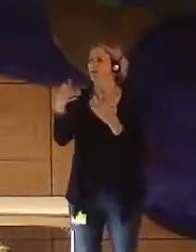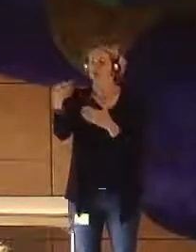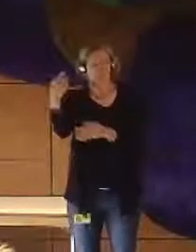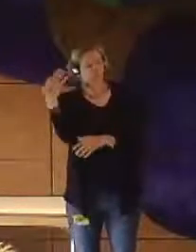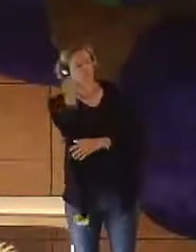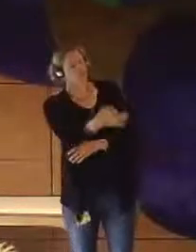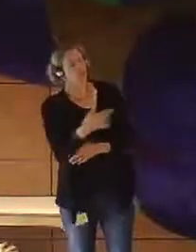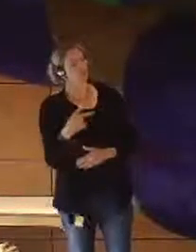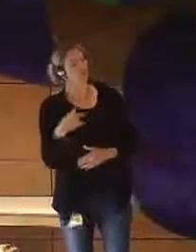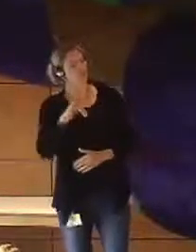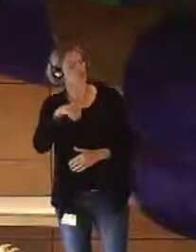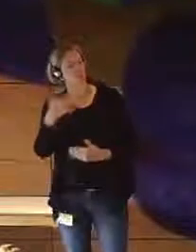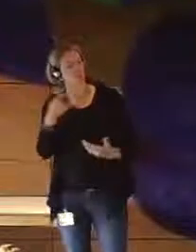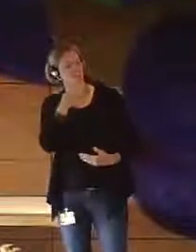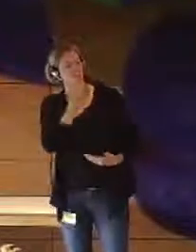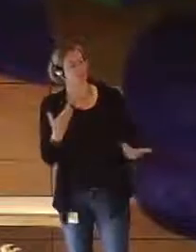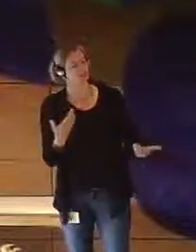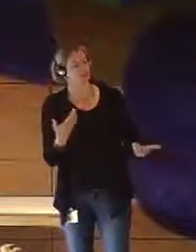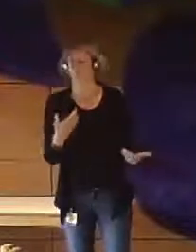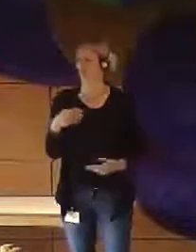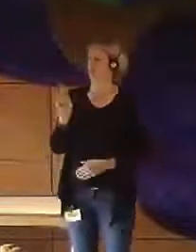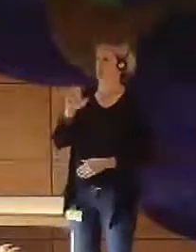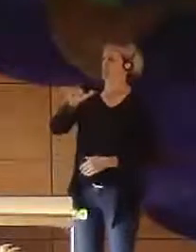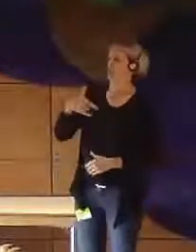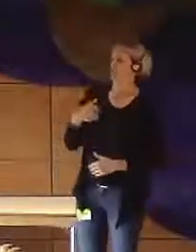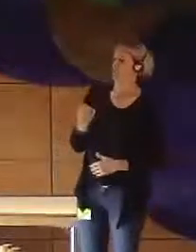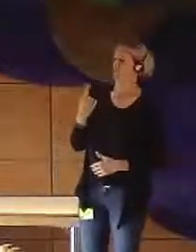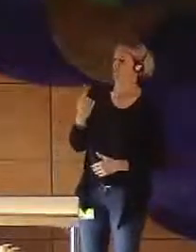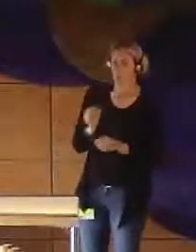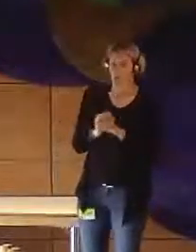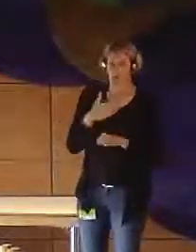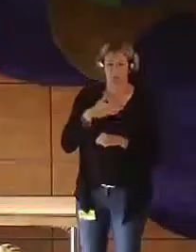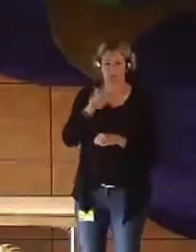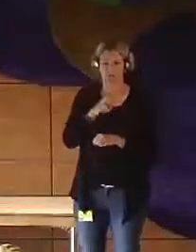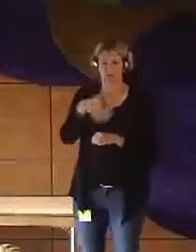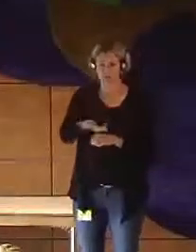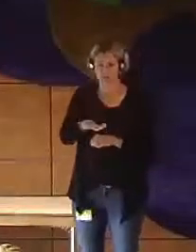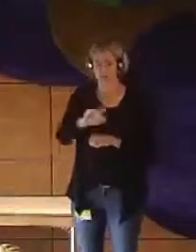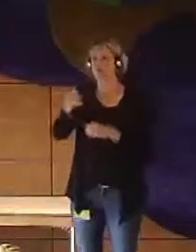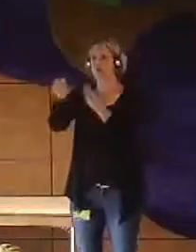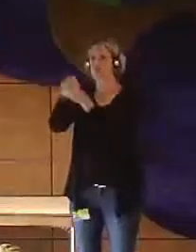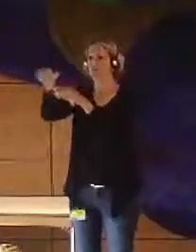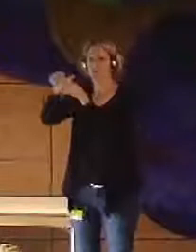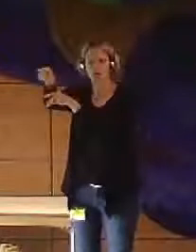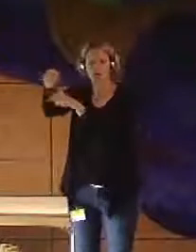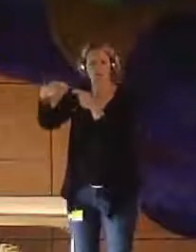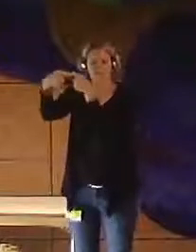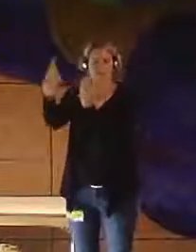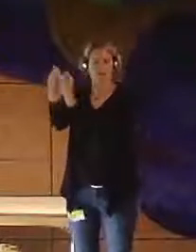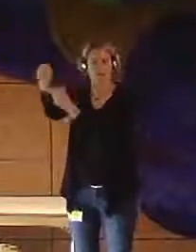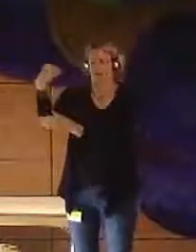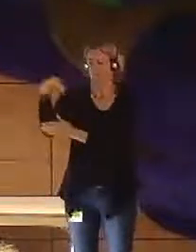So then the family support group has to contact me and say, do you know there's a new baby with CHARGE in the children's